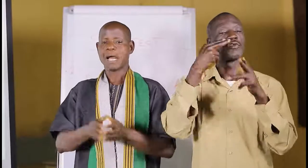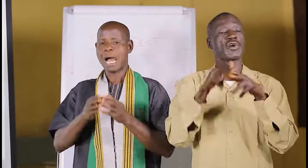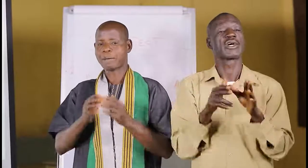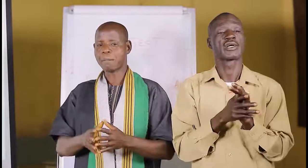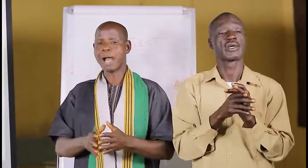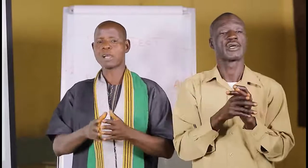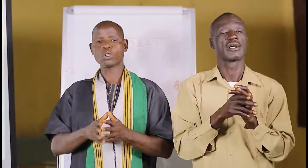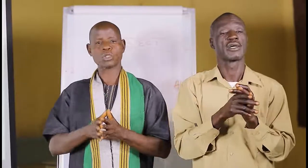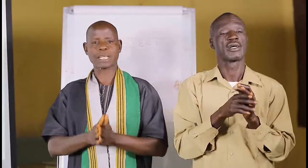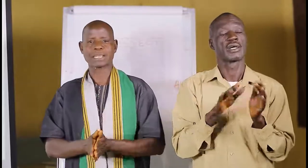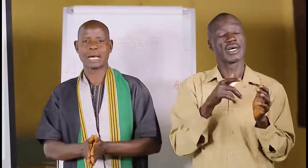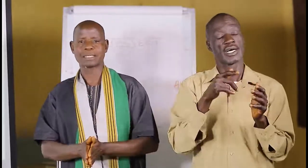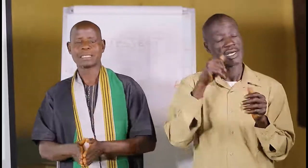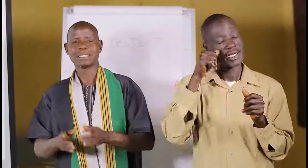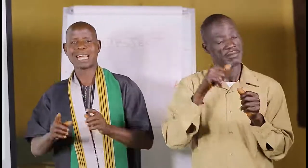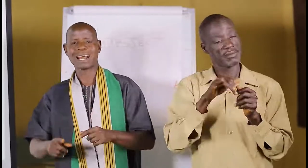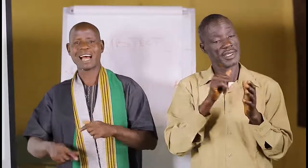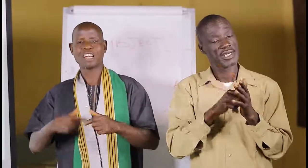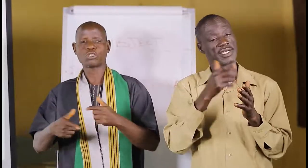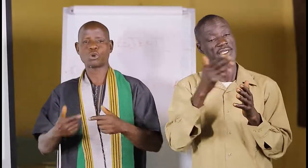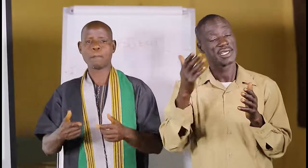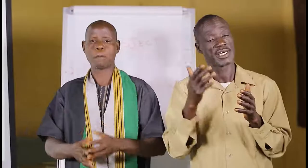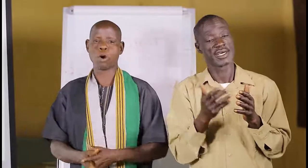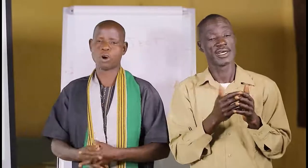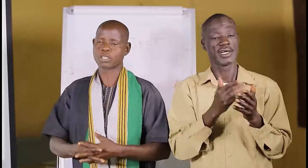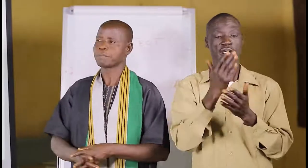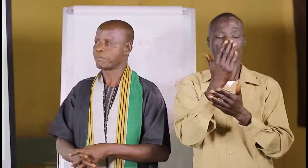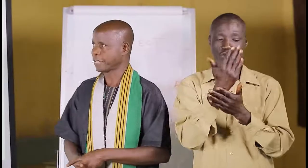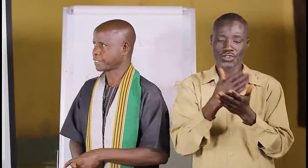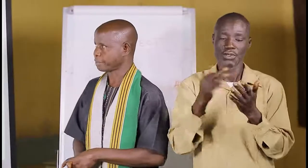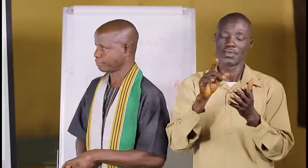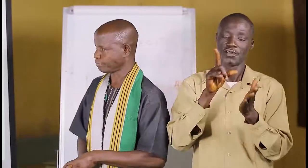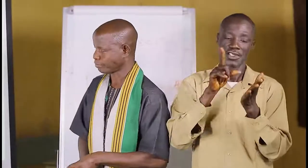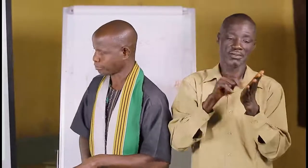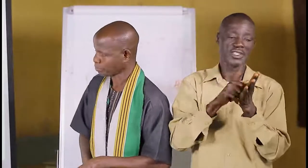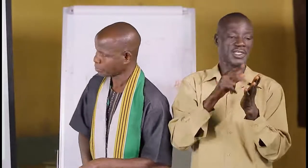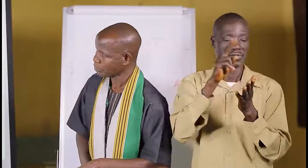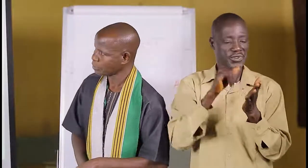And I remember I also said that there are dual-purpose breeds.